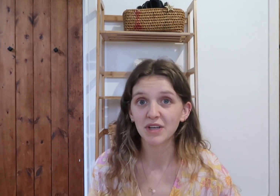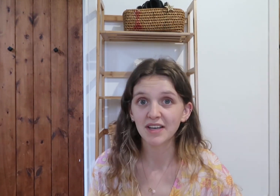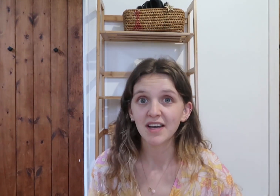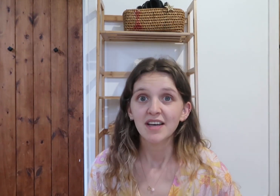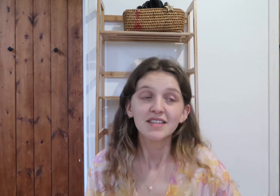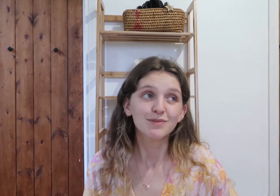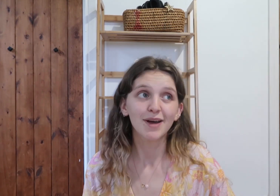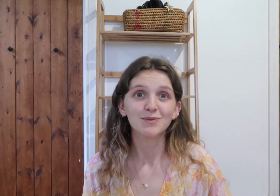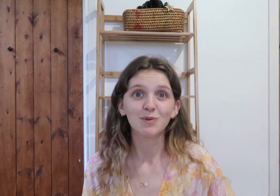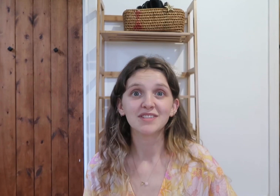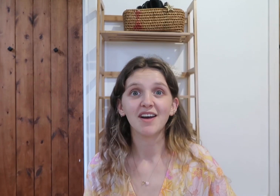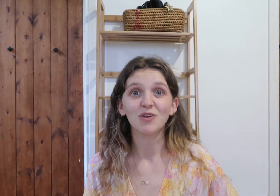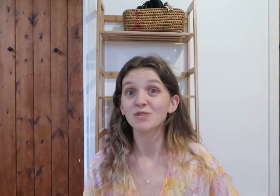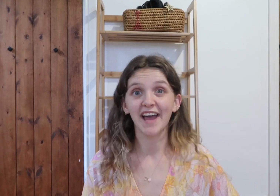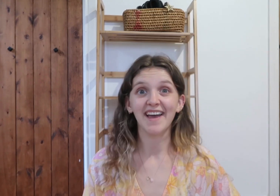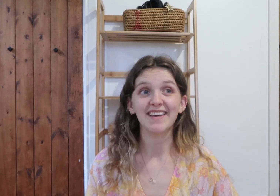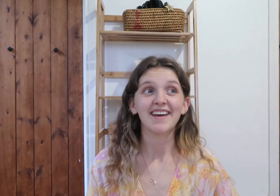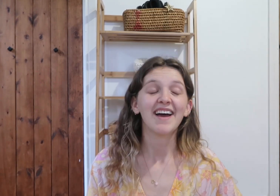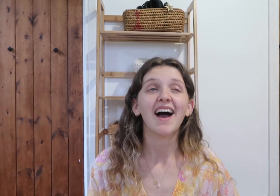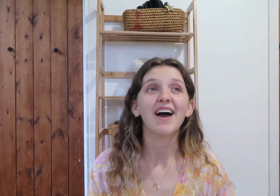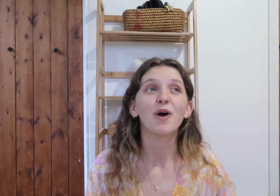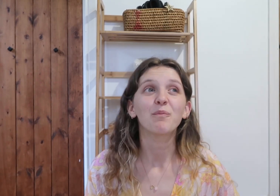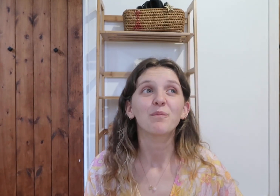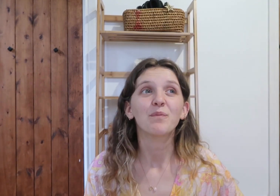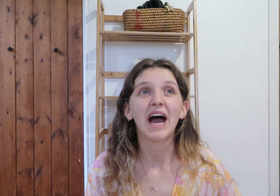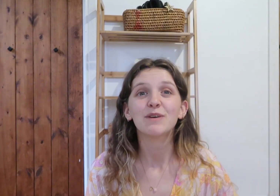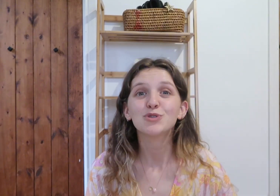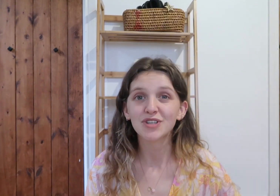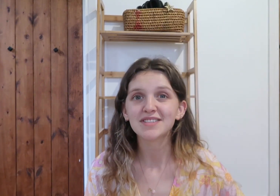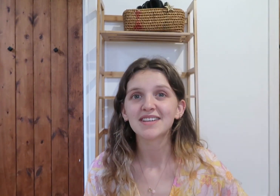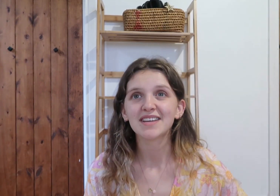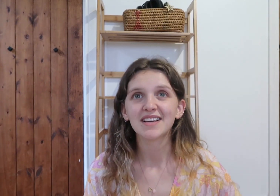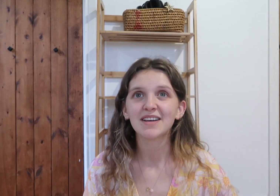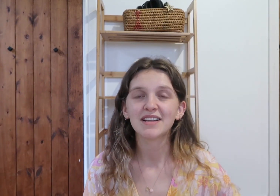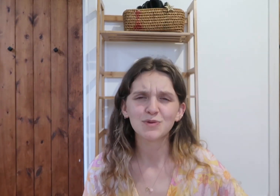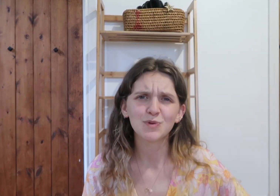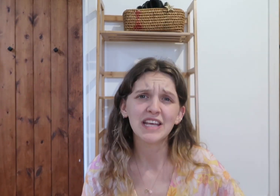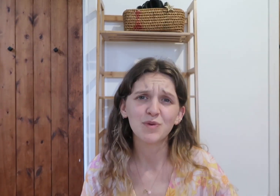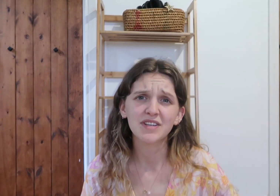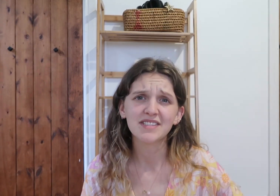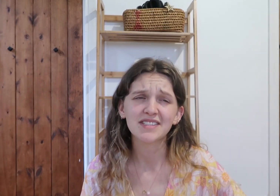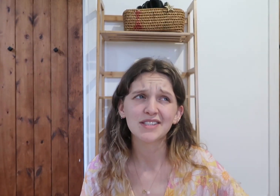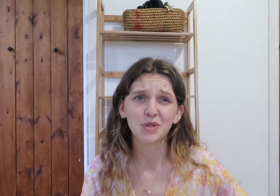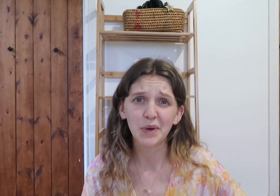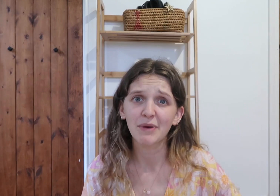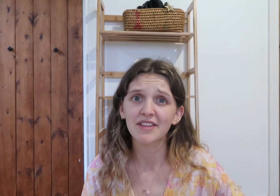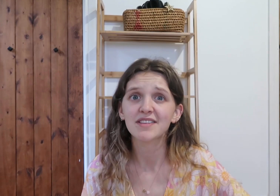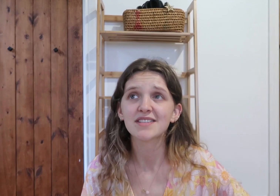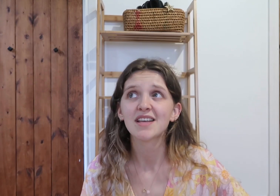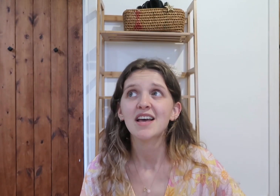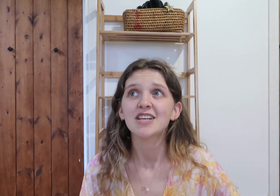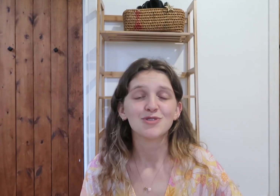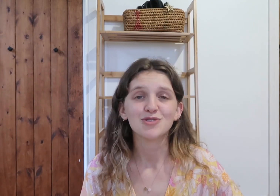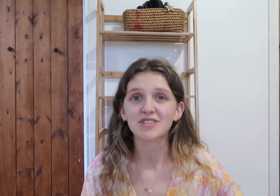it, sometimes I would sign all day, and it was just, this was when he was 3 months, so it's just